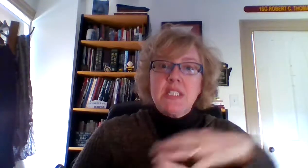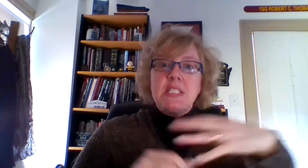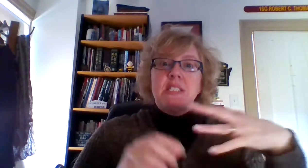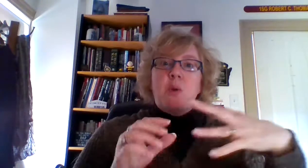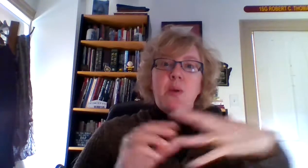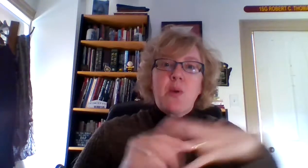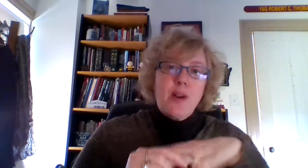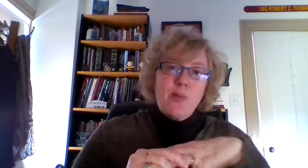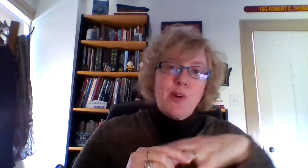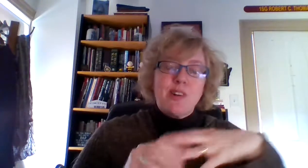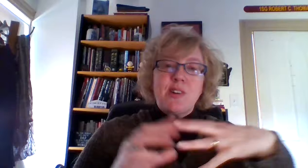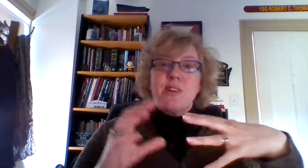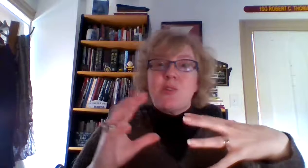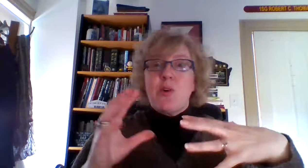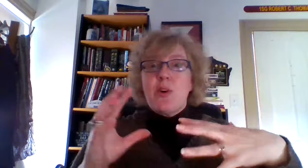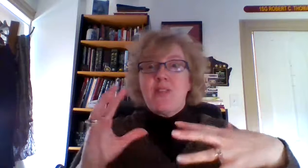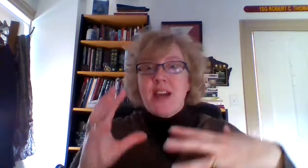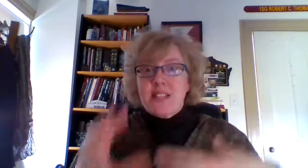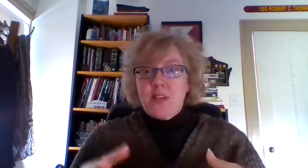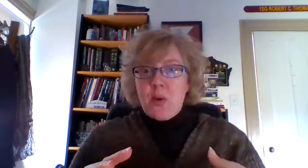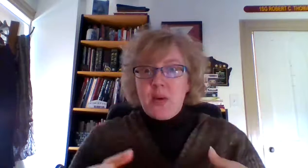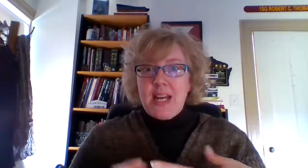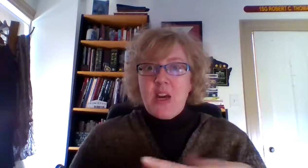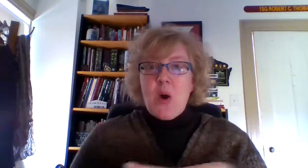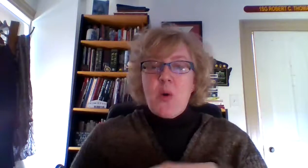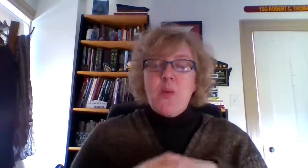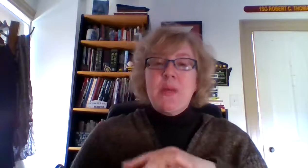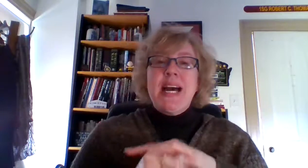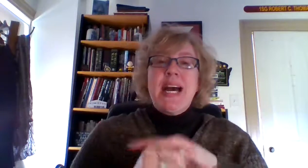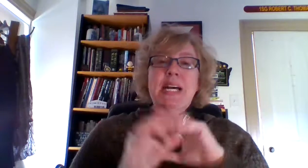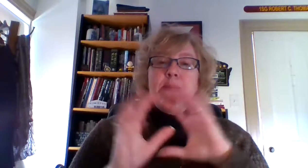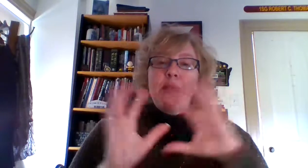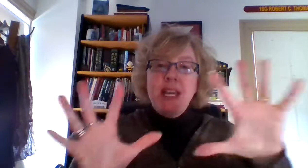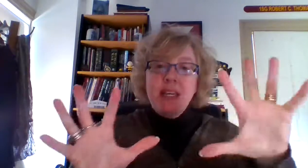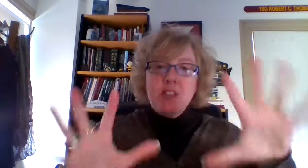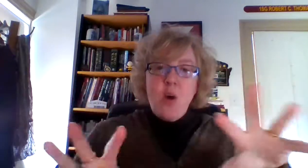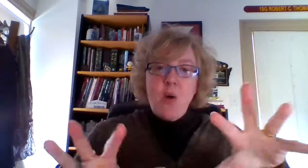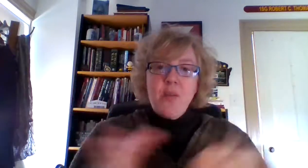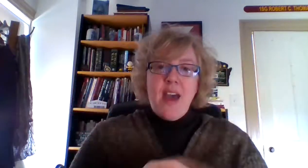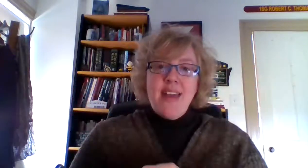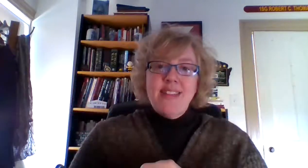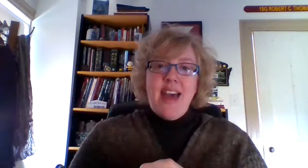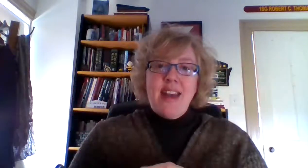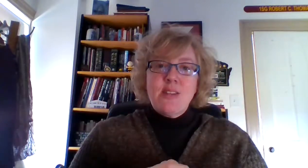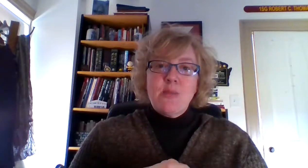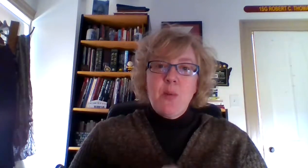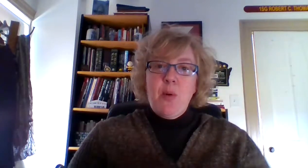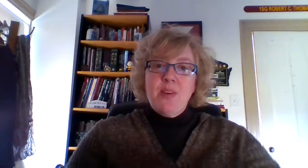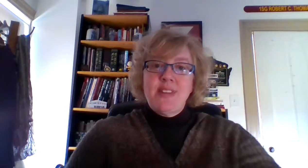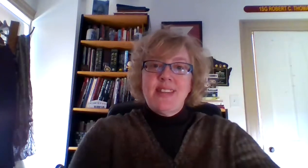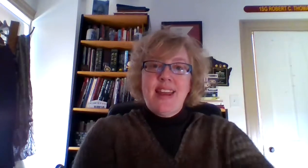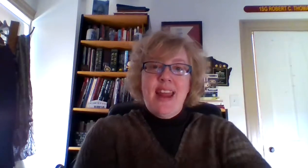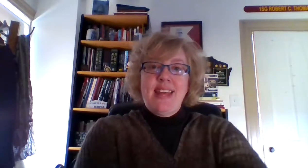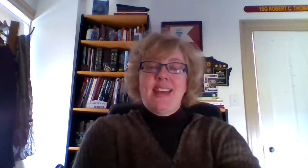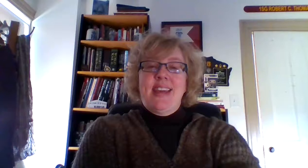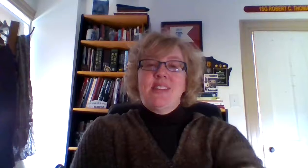workers or required workers or you've got stuff going on at home. Please know that that is more important than anything.